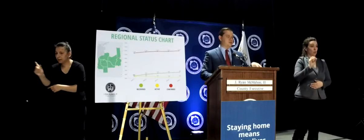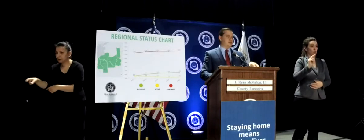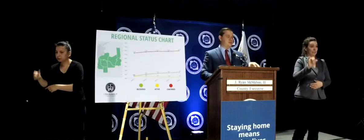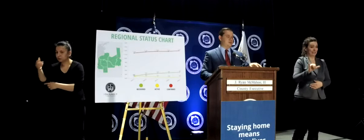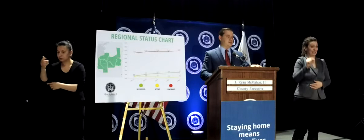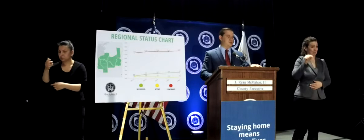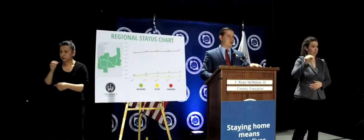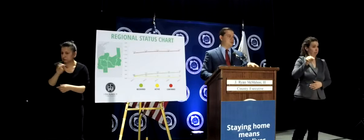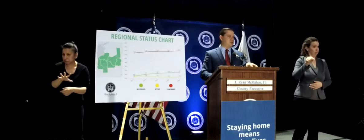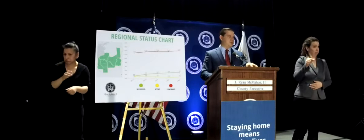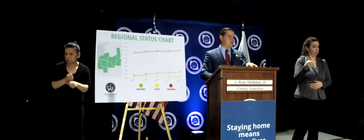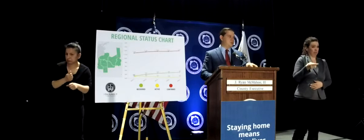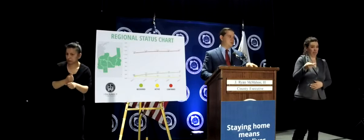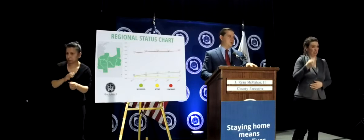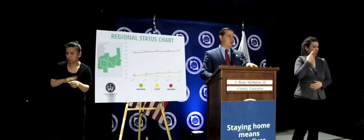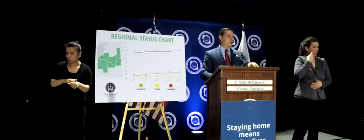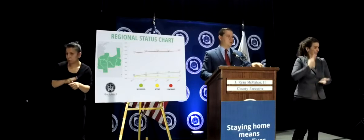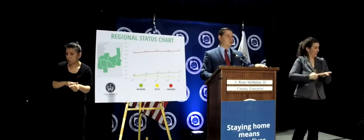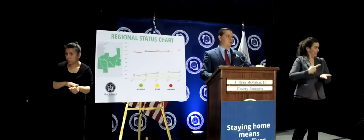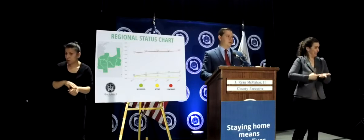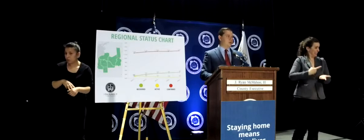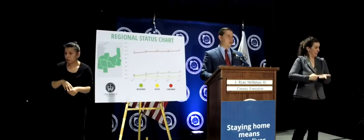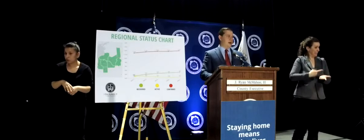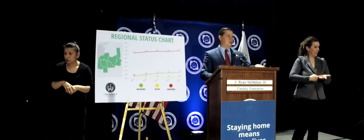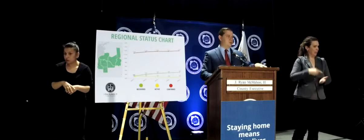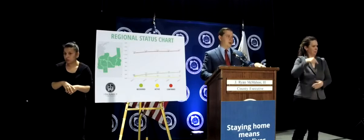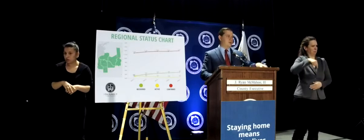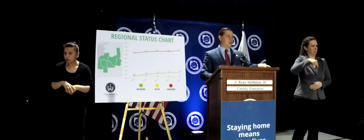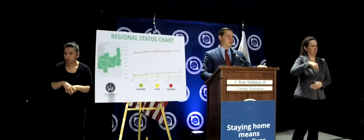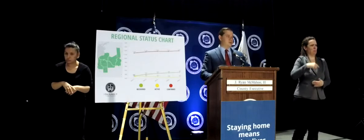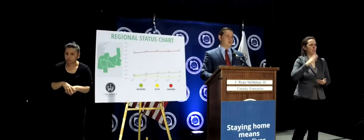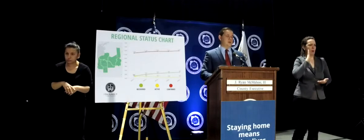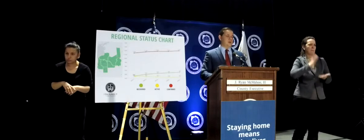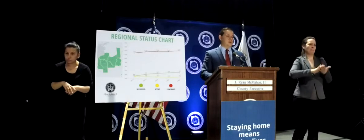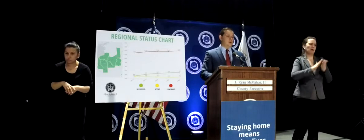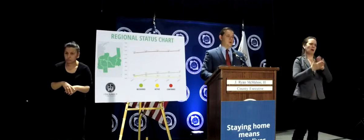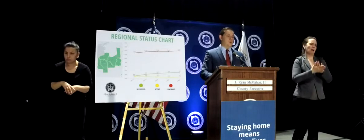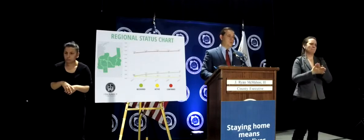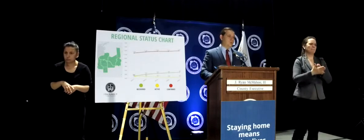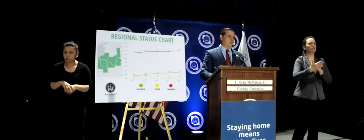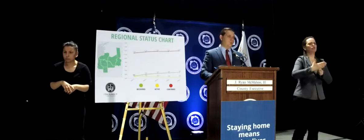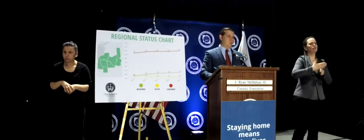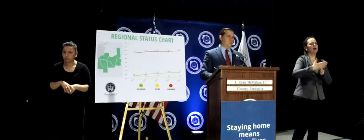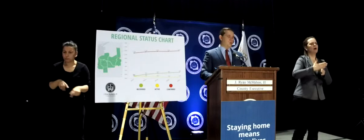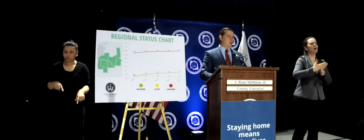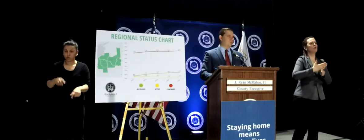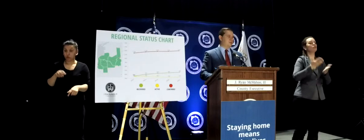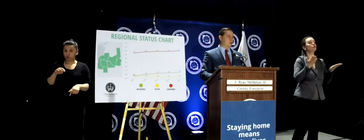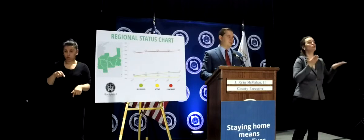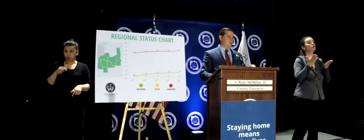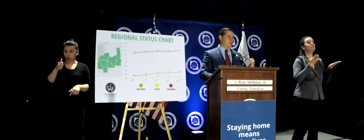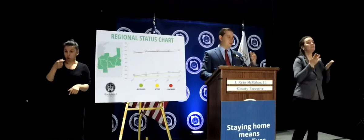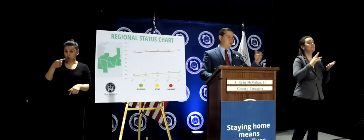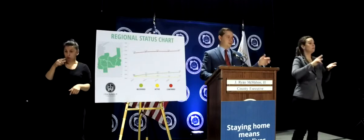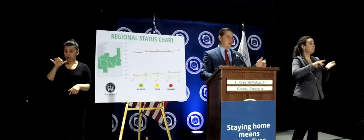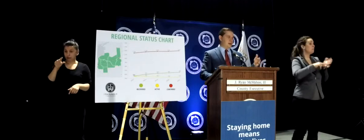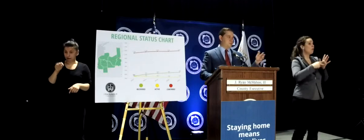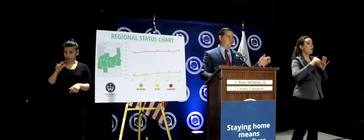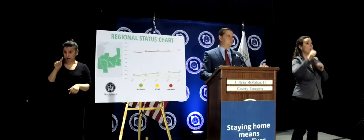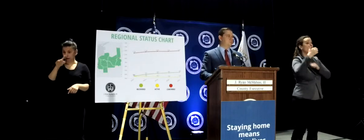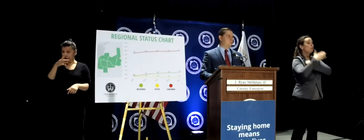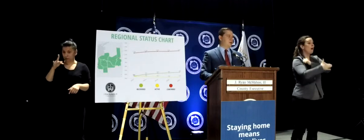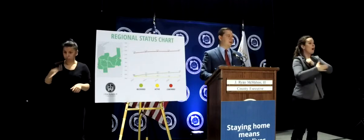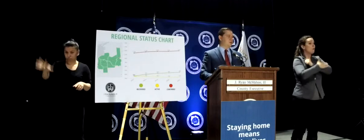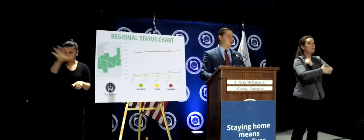this potentially as a shared service too, with some of the other counties around us. So we hope to have more details on